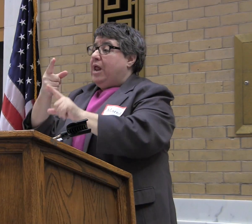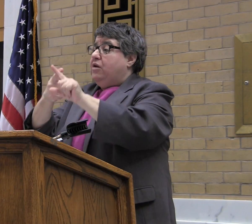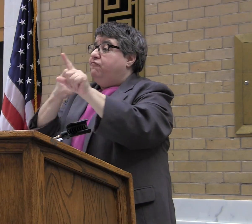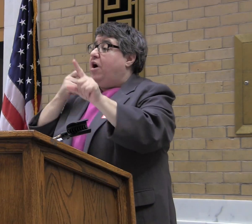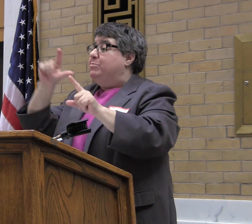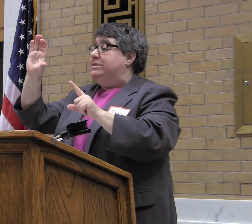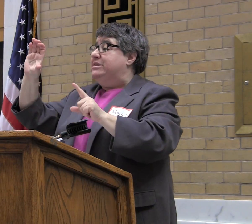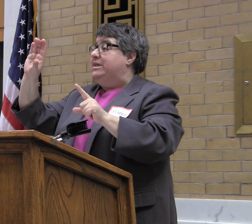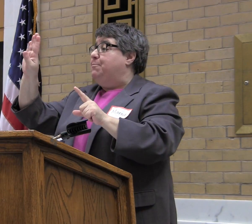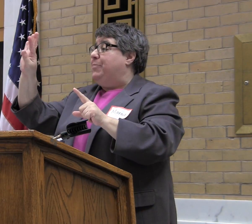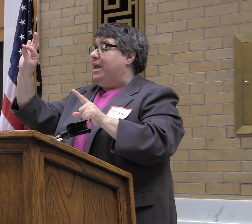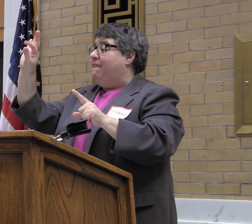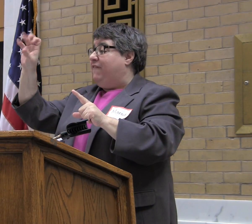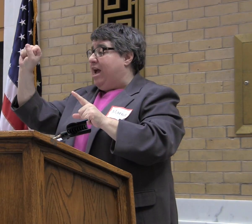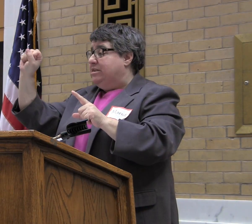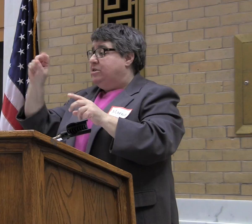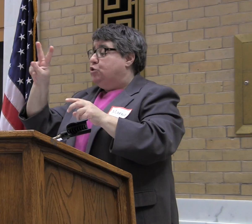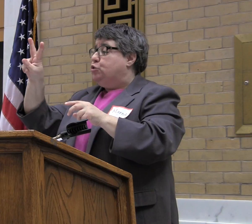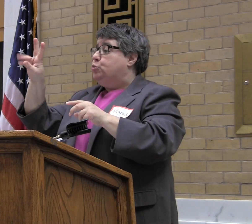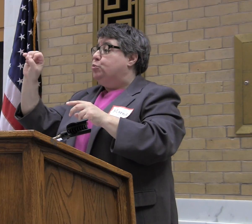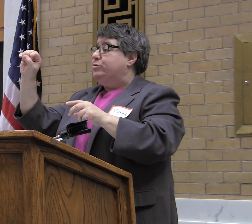downs are more stable. Thanks to